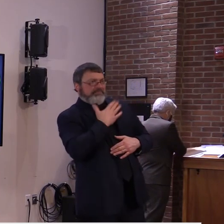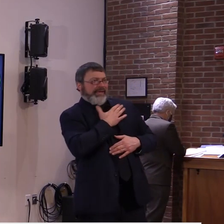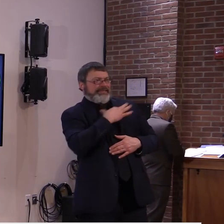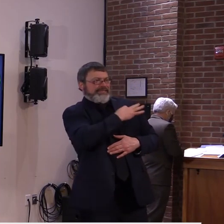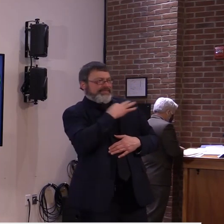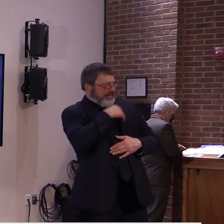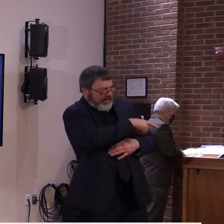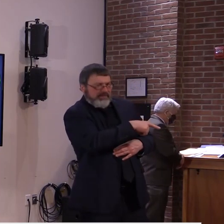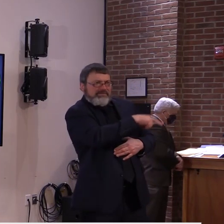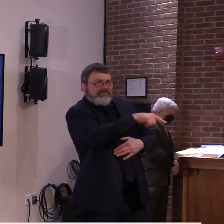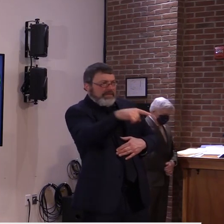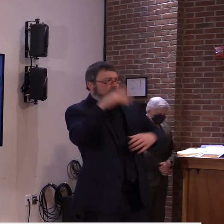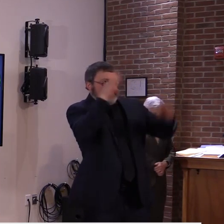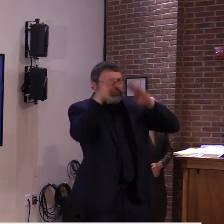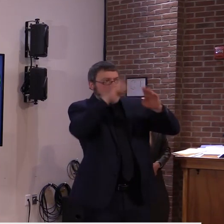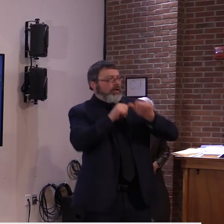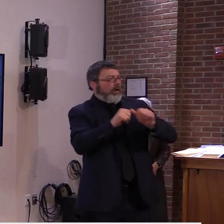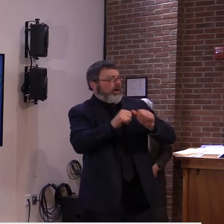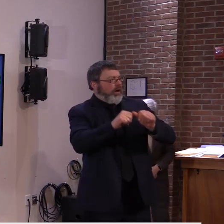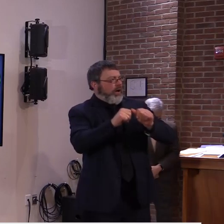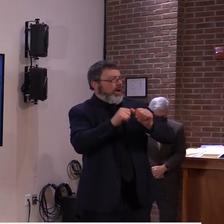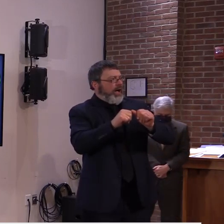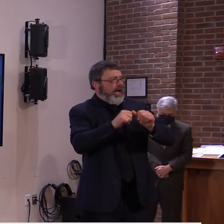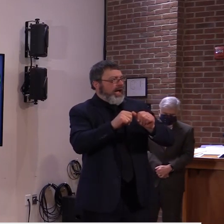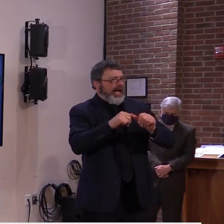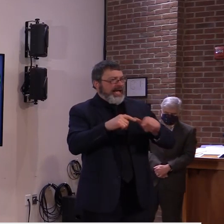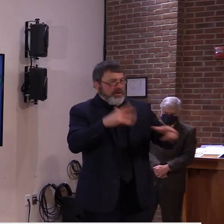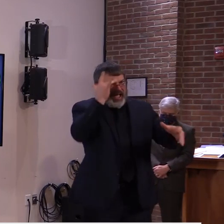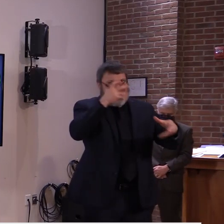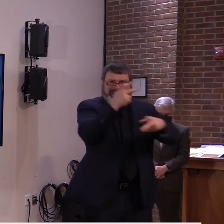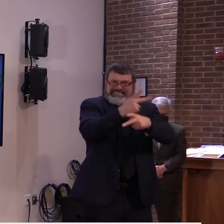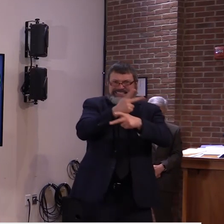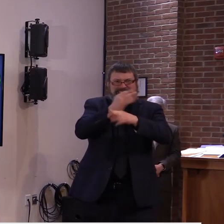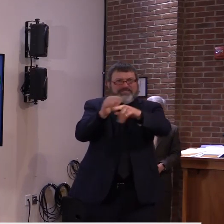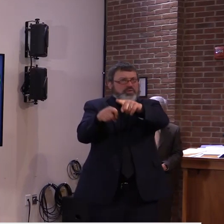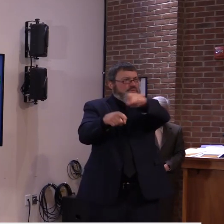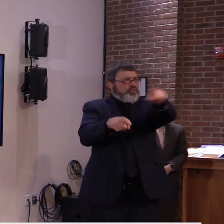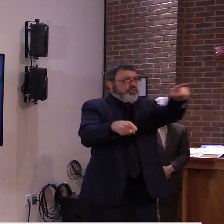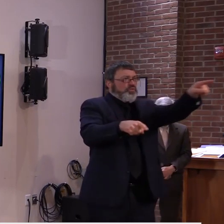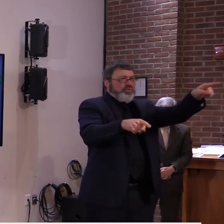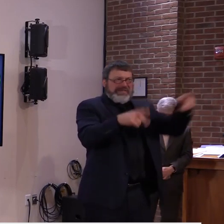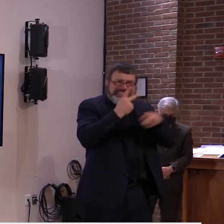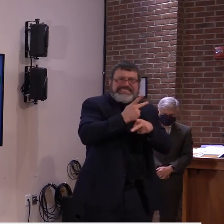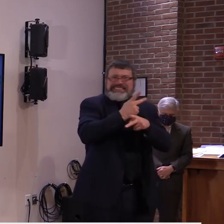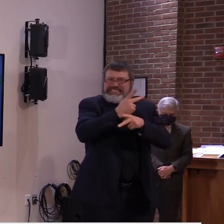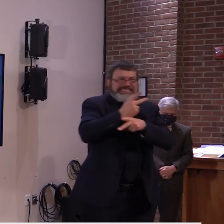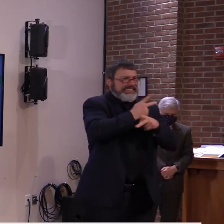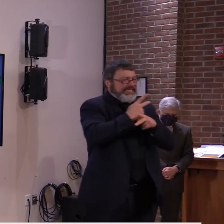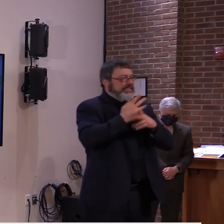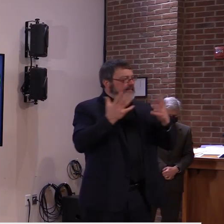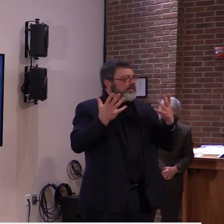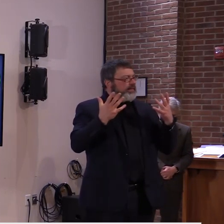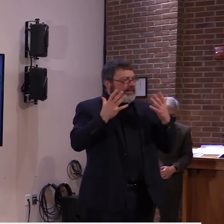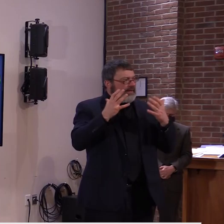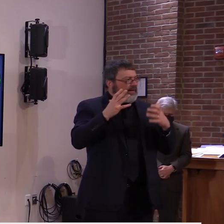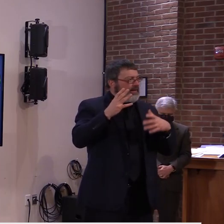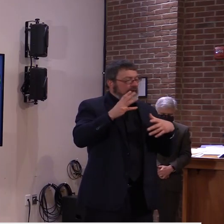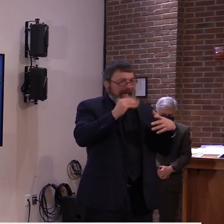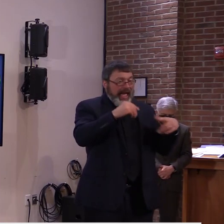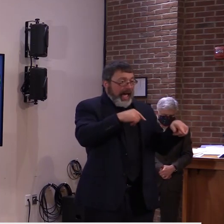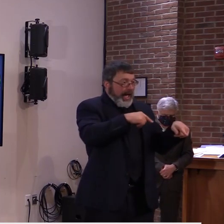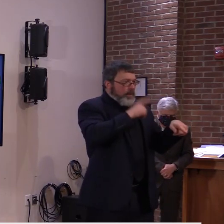it feels nearly impossible to stop sometimes, take a break, and take care of themselves. And I know they are